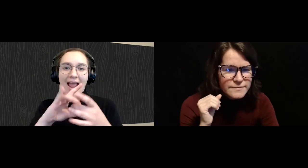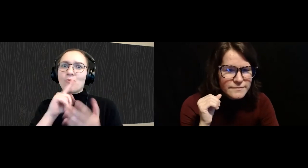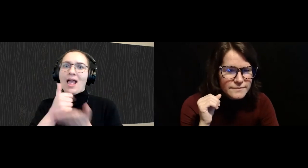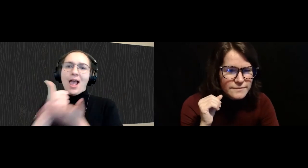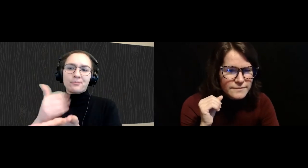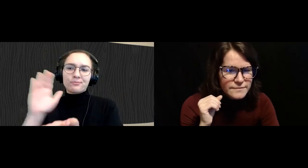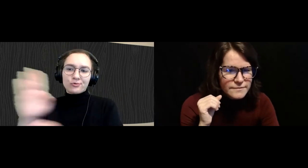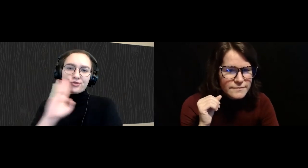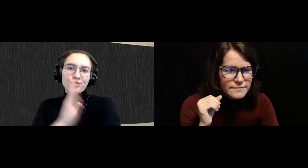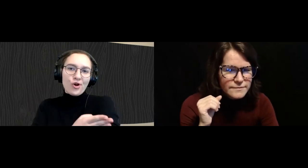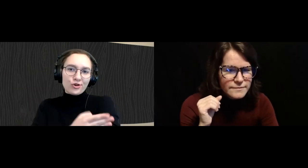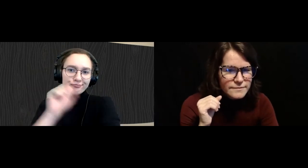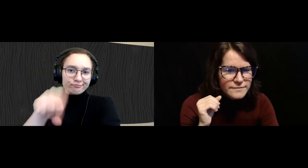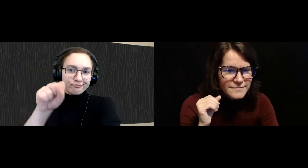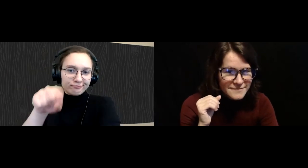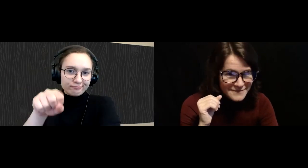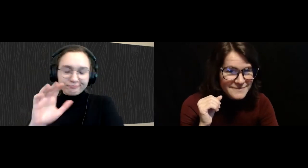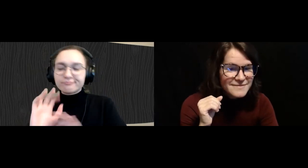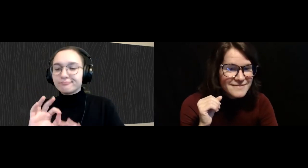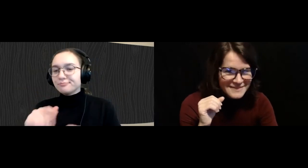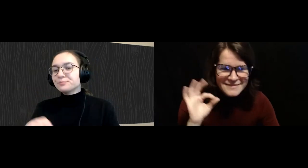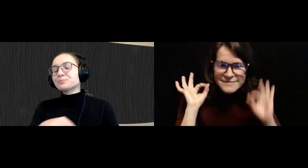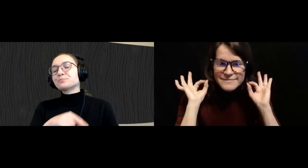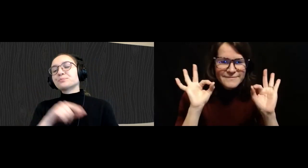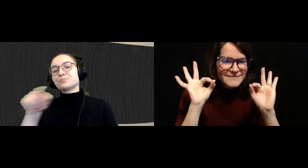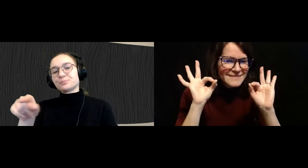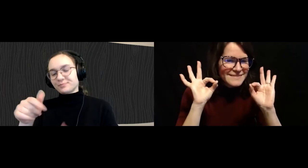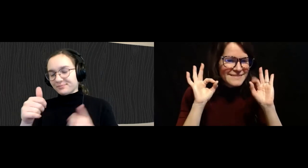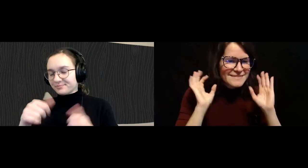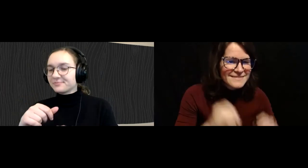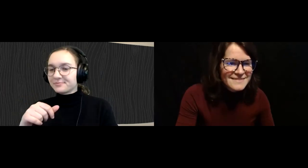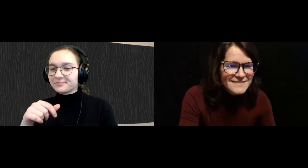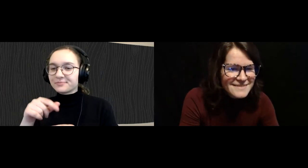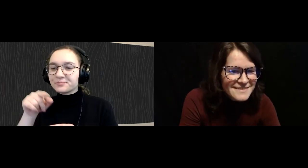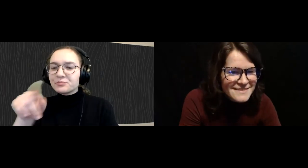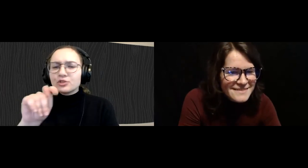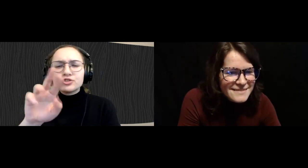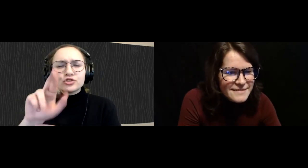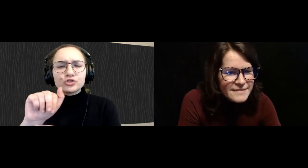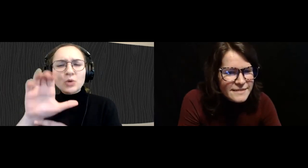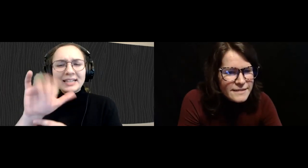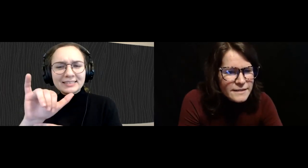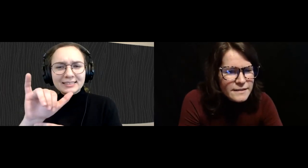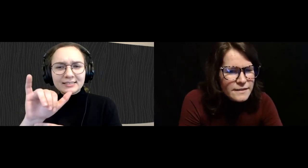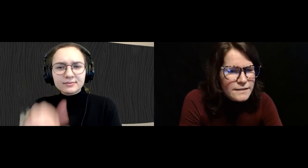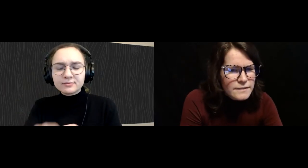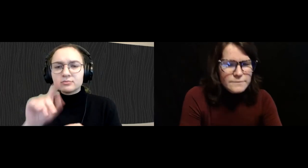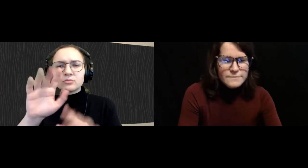Angela said, yes, I can connect. And it's important to connect and help your daughter. Yes. The I Can Connect really helped my